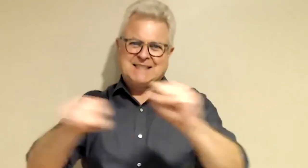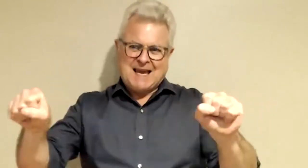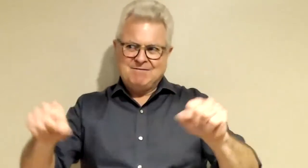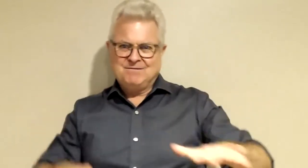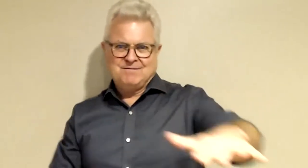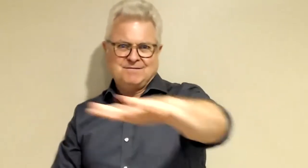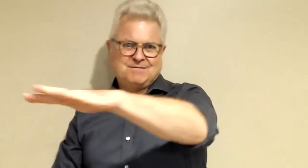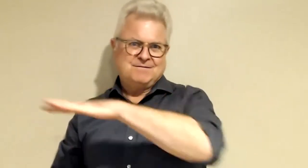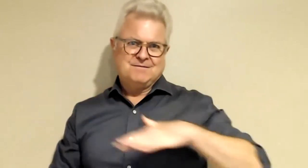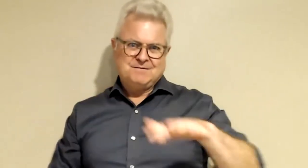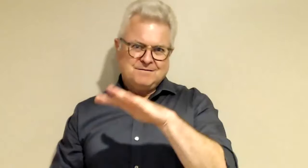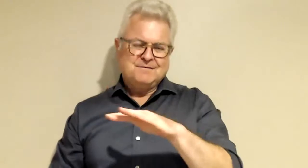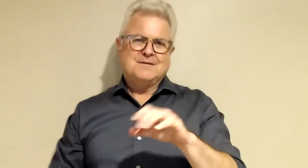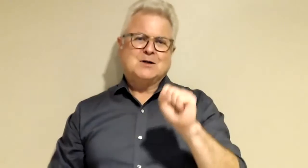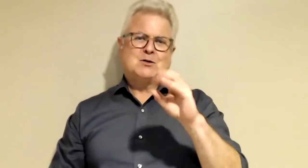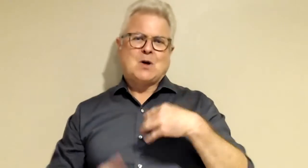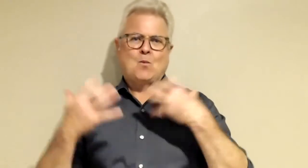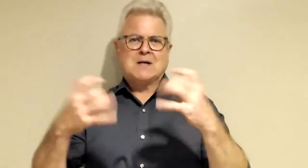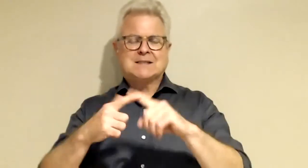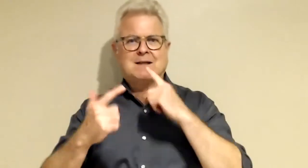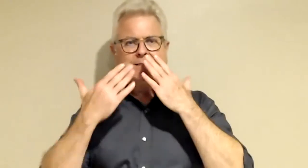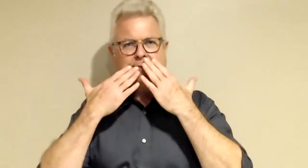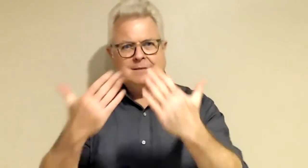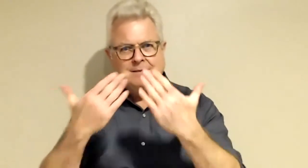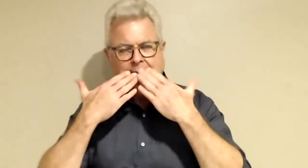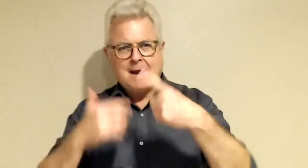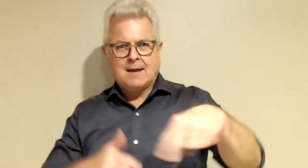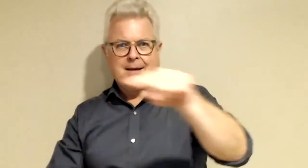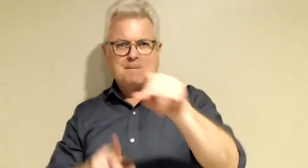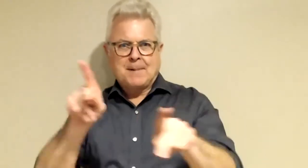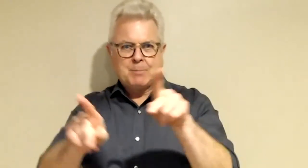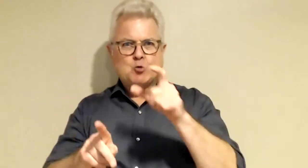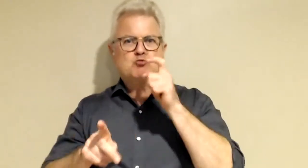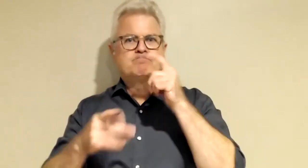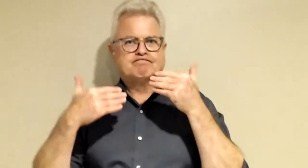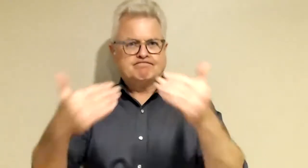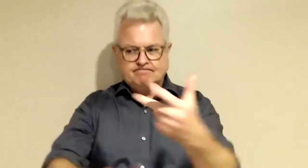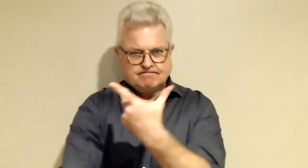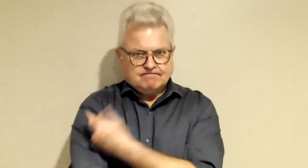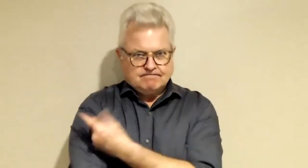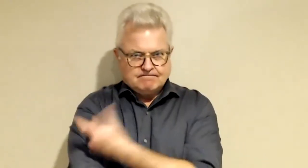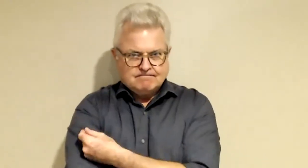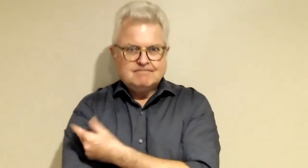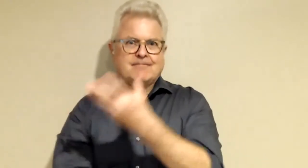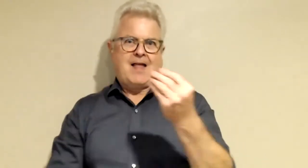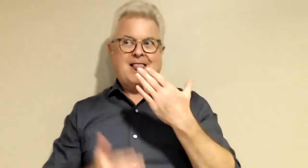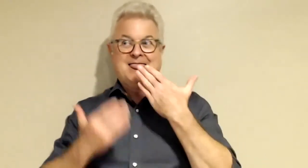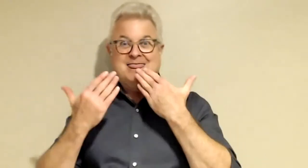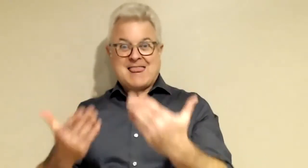the more protection and more safe we will be. So I just want to thank all of you for your endeavor on keeping